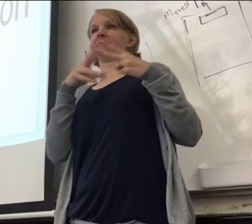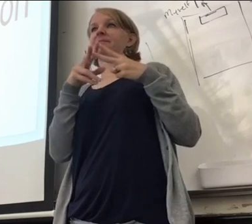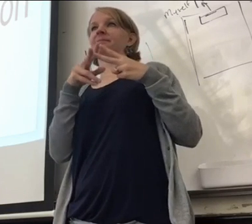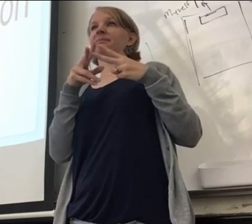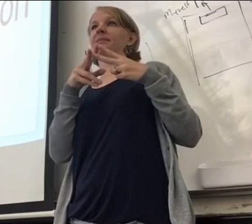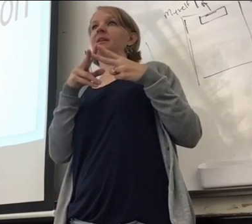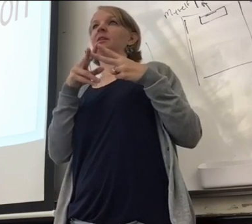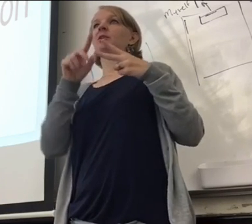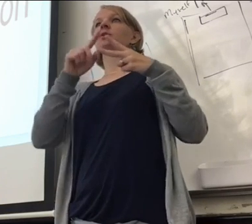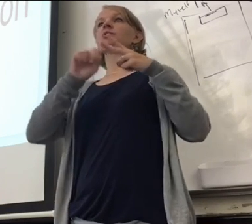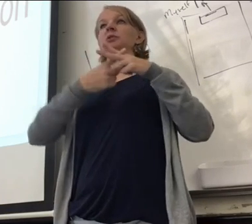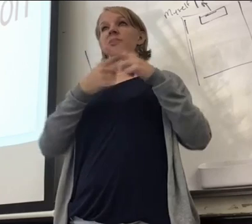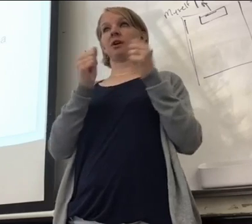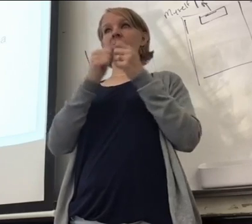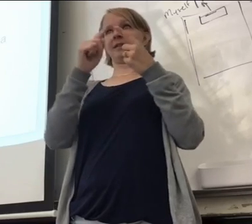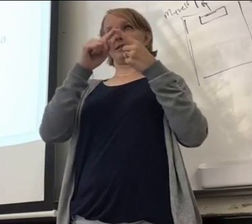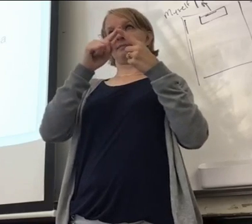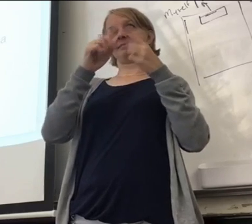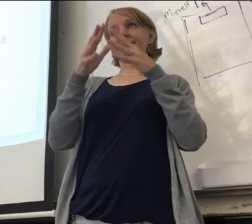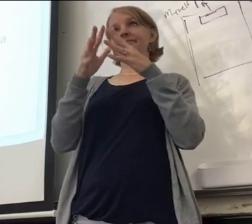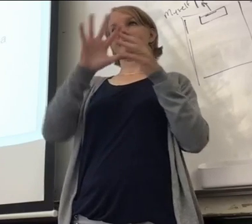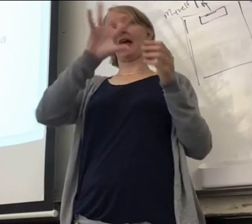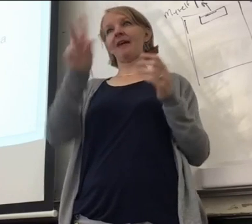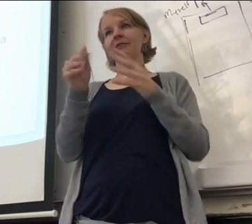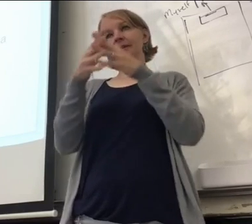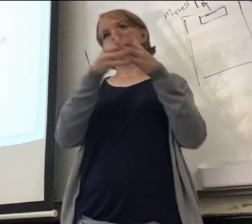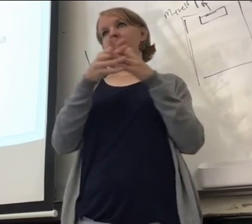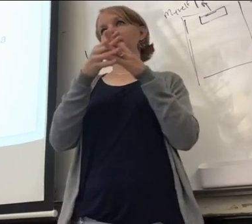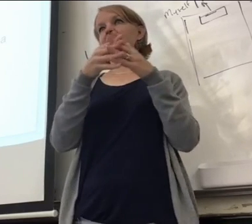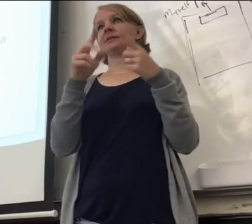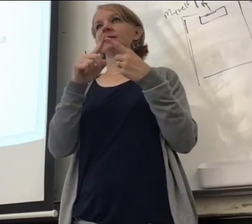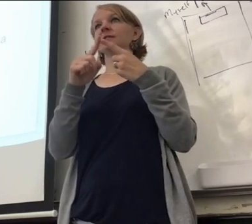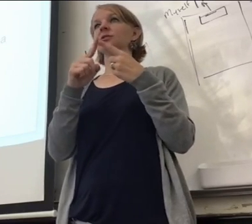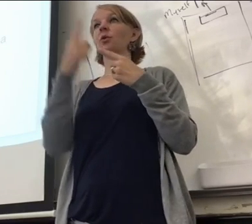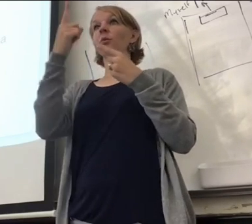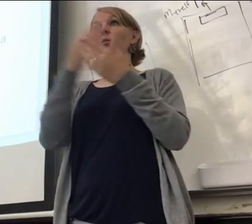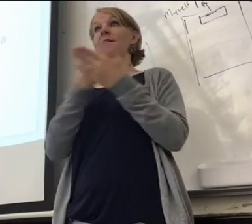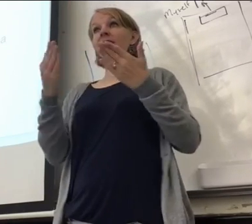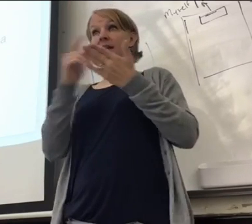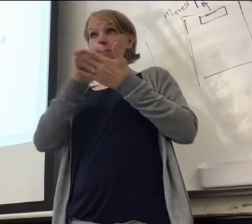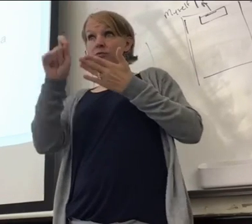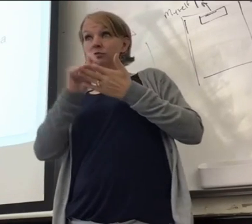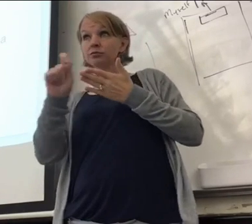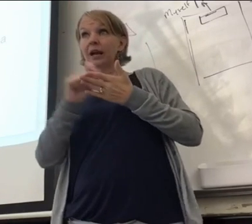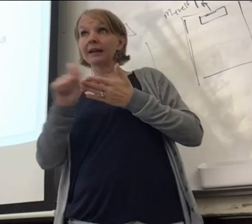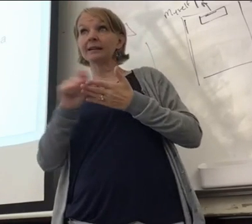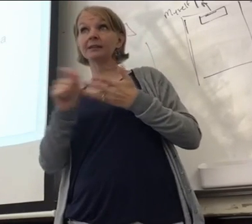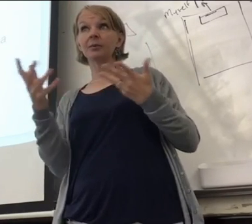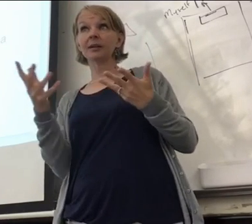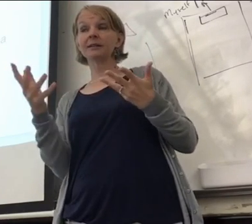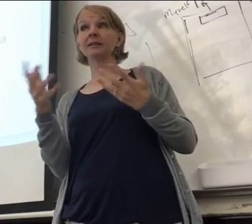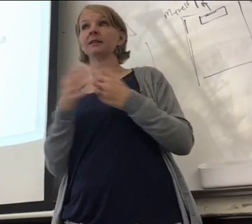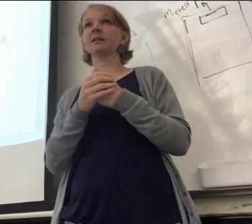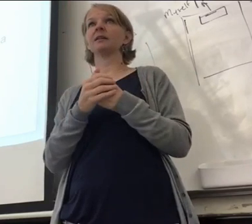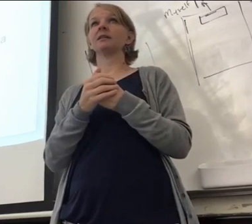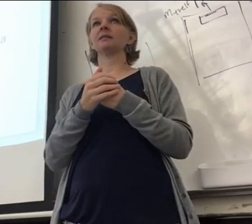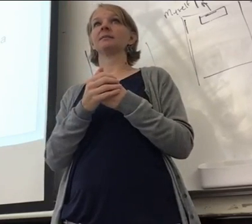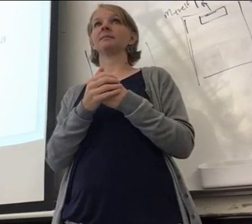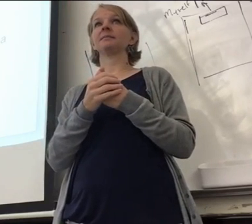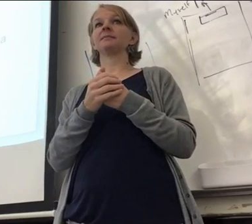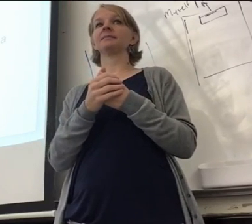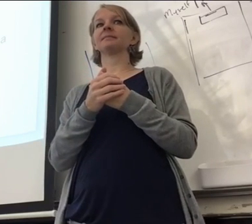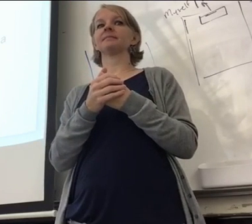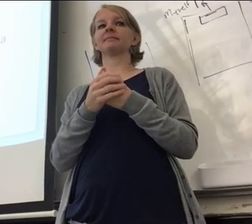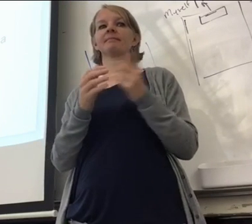going to start with the African Americans. So one thing that I would write on your piece of paper is I would do